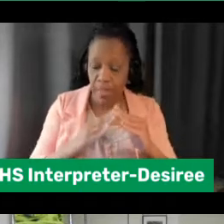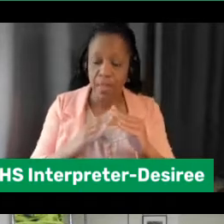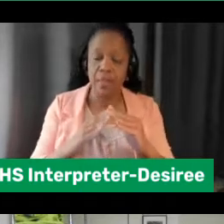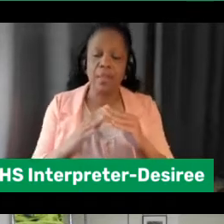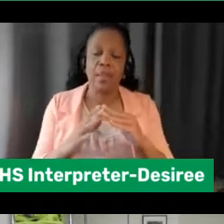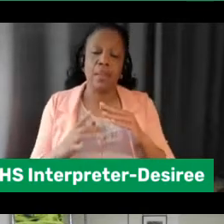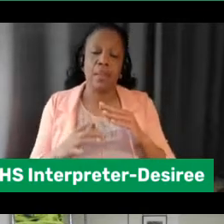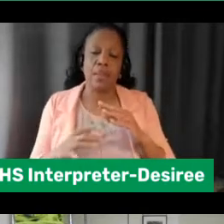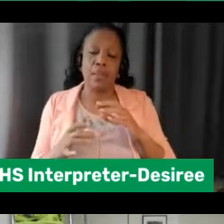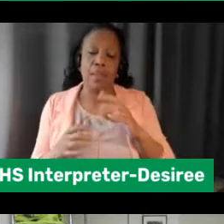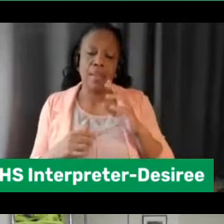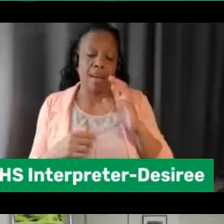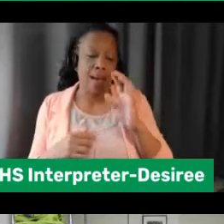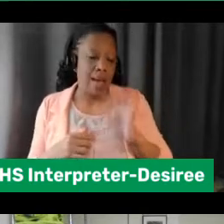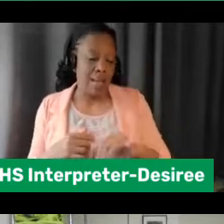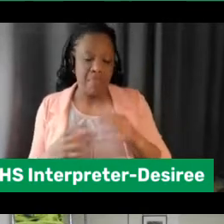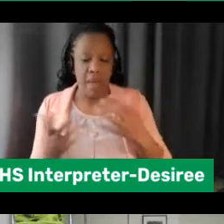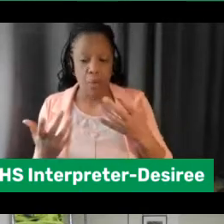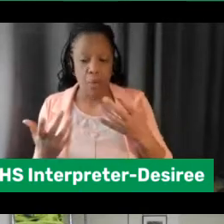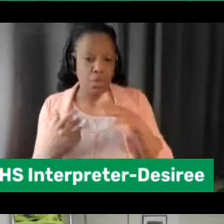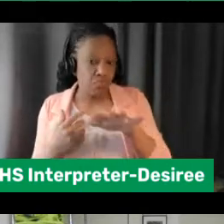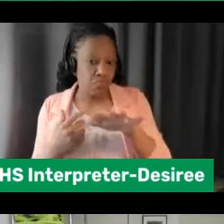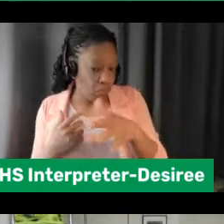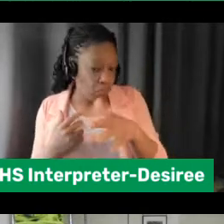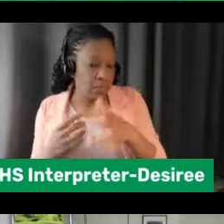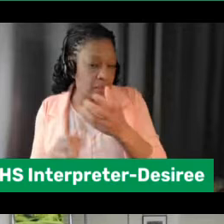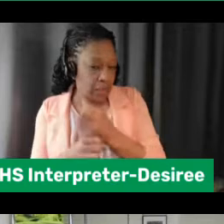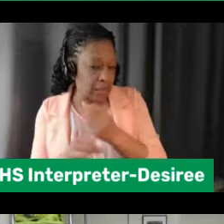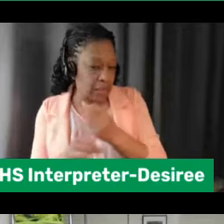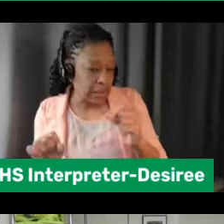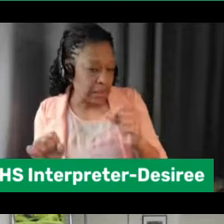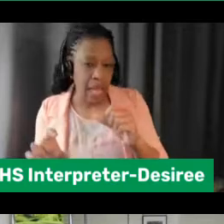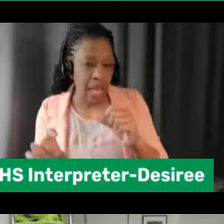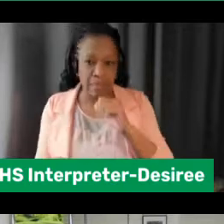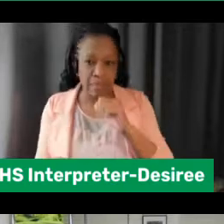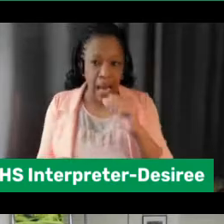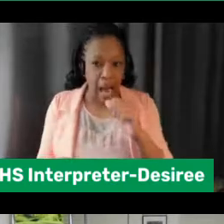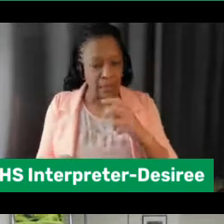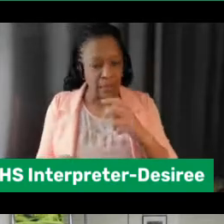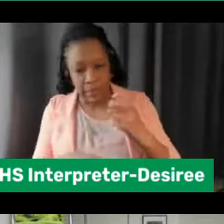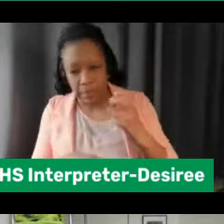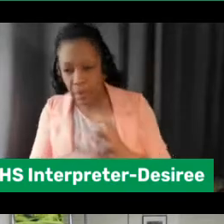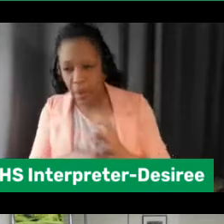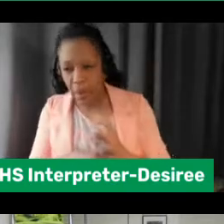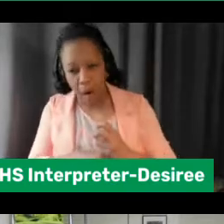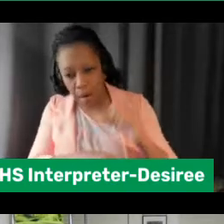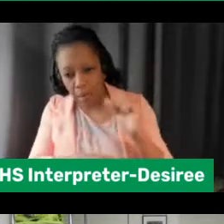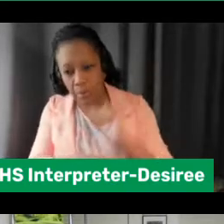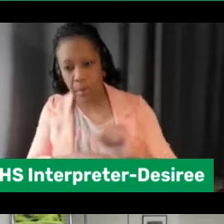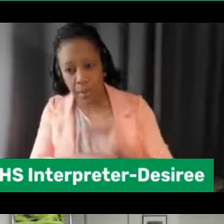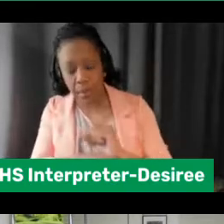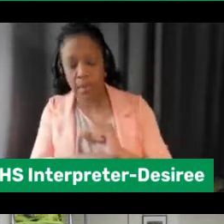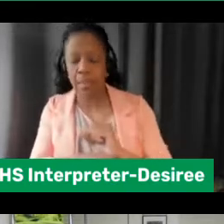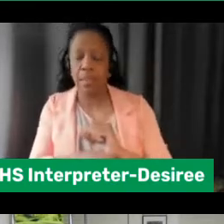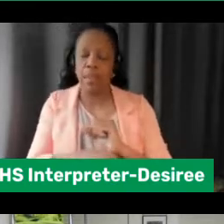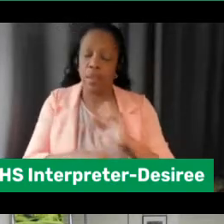it was relatively safe and not backbreaking work. And so we came up with this model